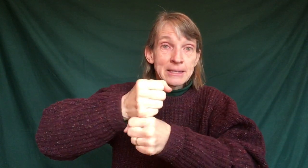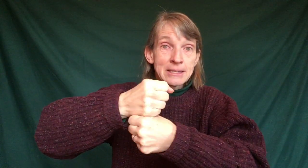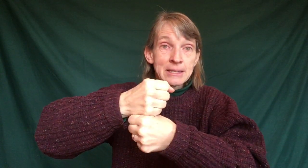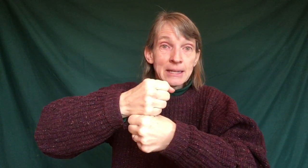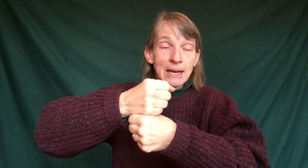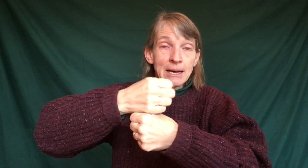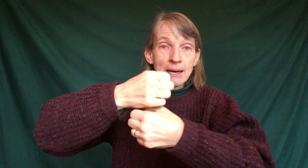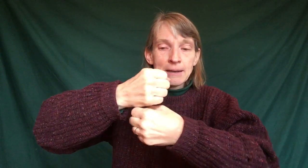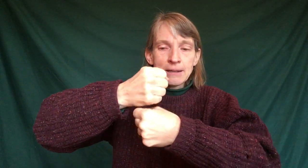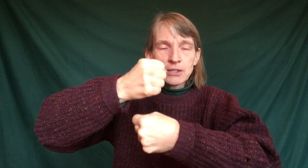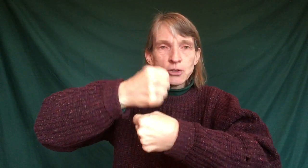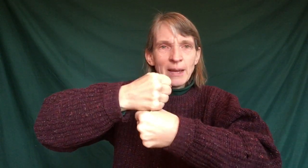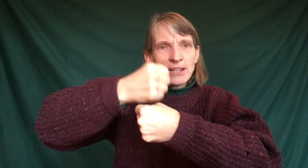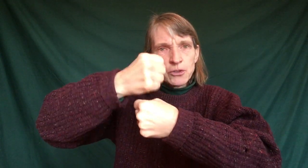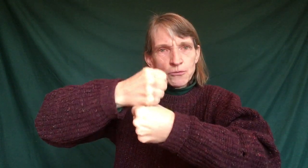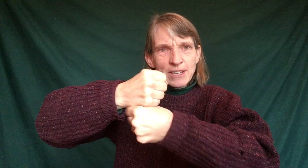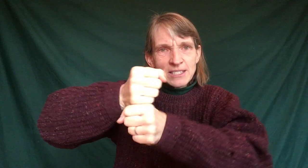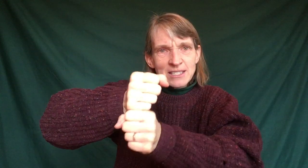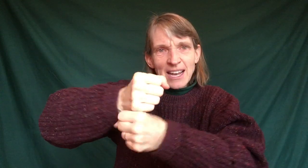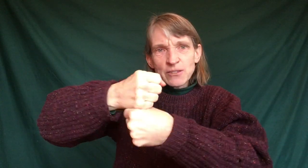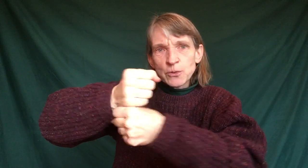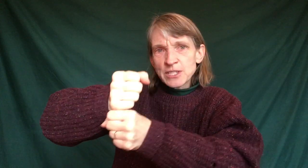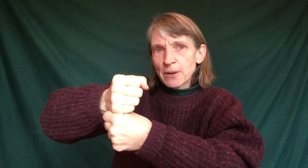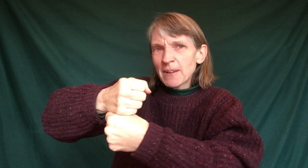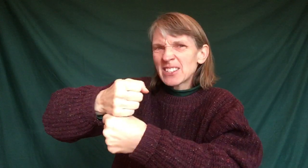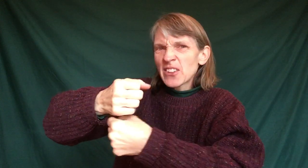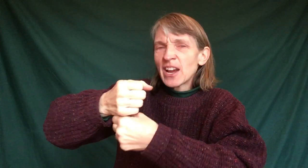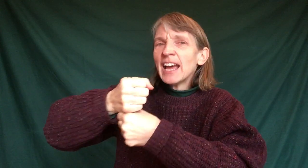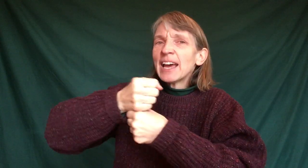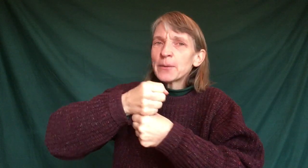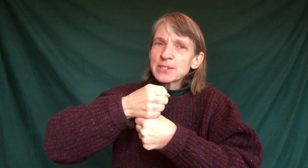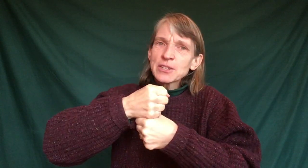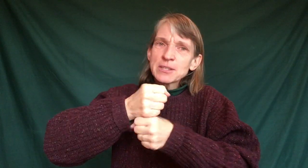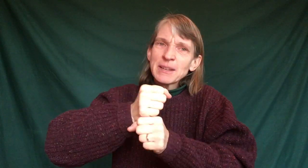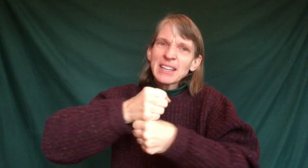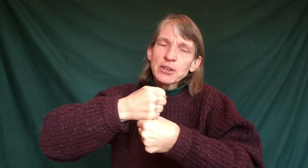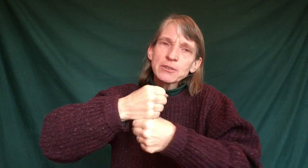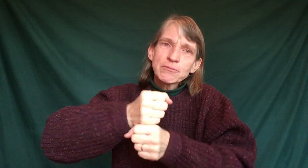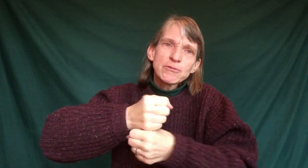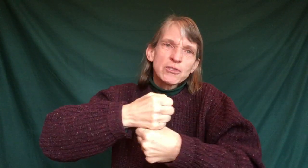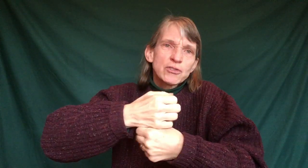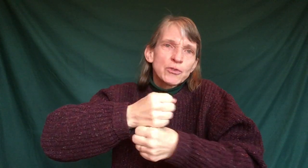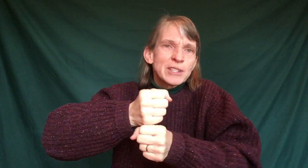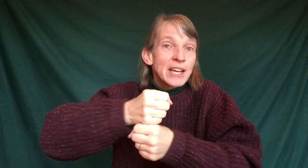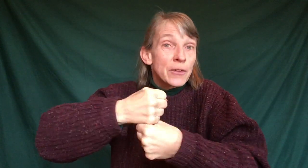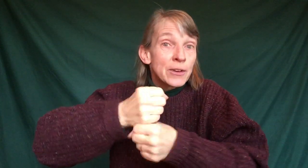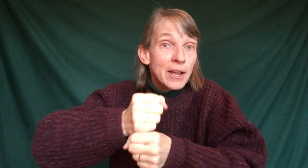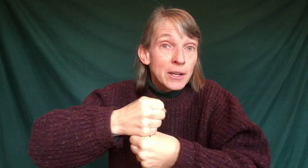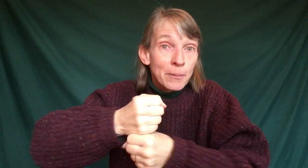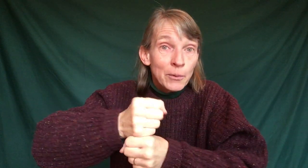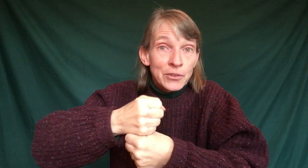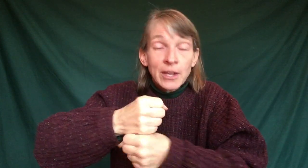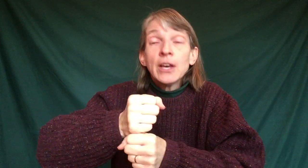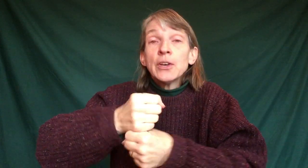is two fists kind of twisting around each other. It always looks to me like you're screwing together a nut and a bolt.